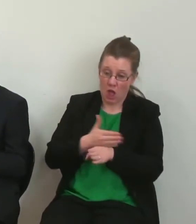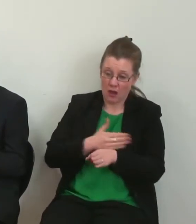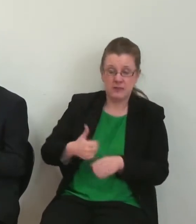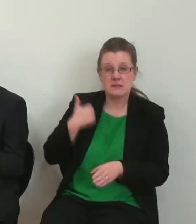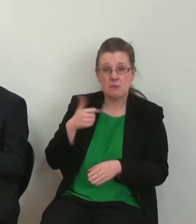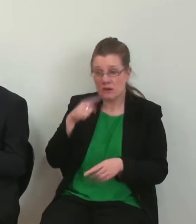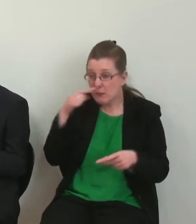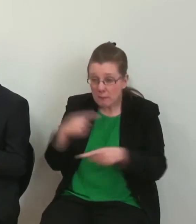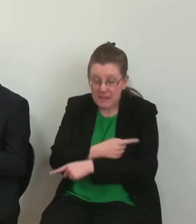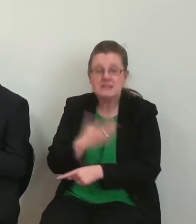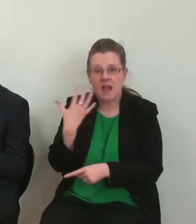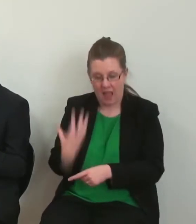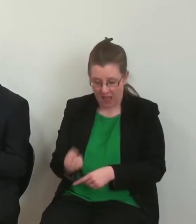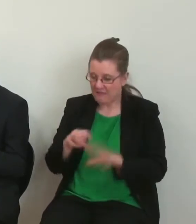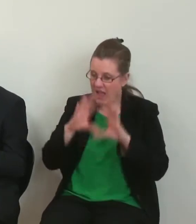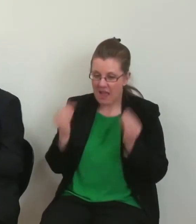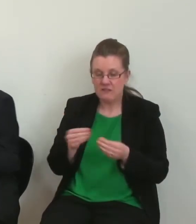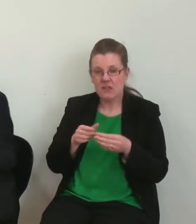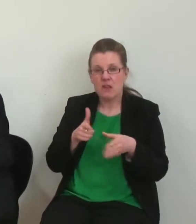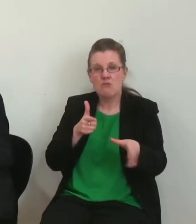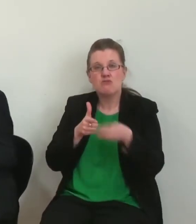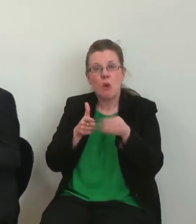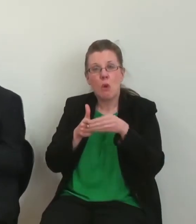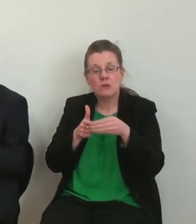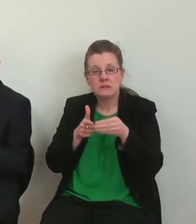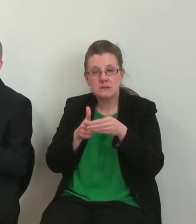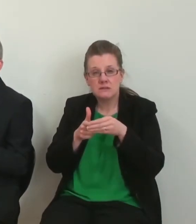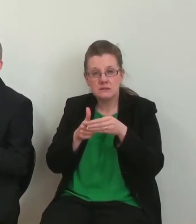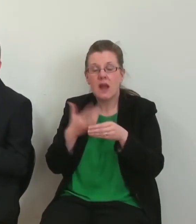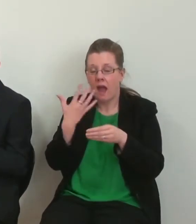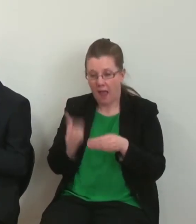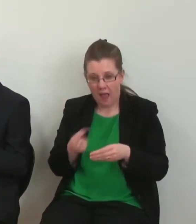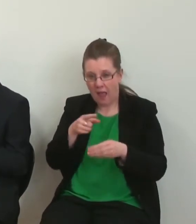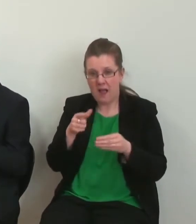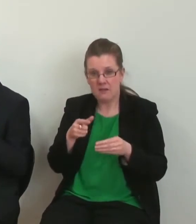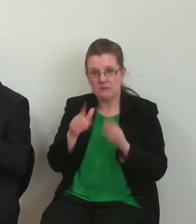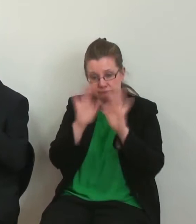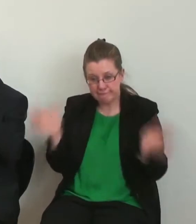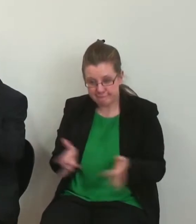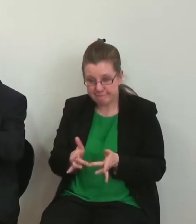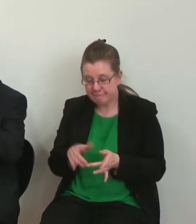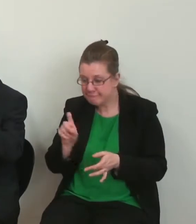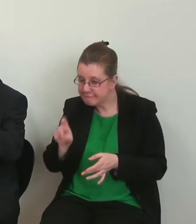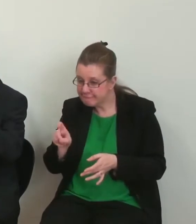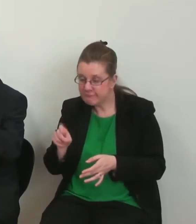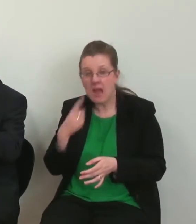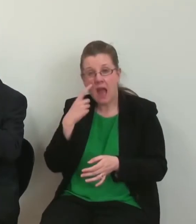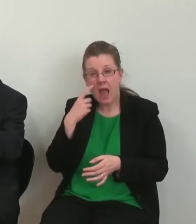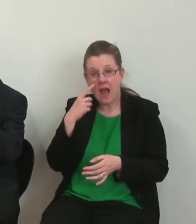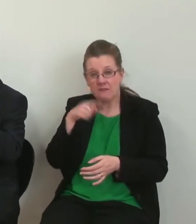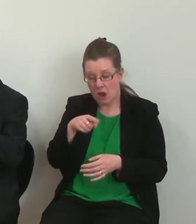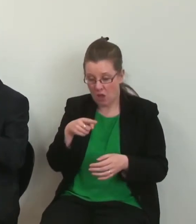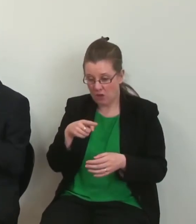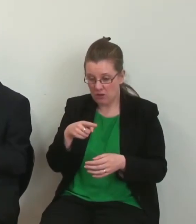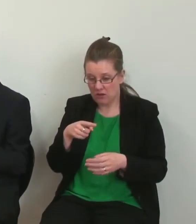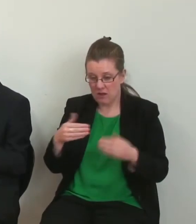they are available. They've all been recorded, so they will be available on demand. So have a look at the program, which is directly